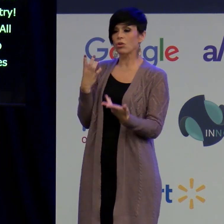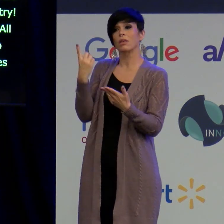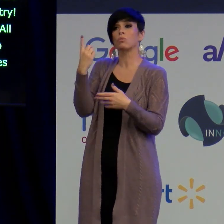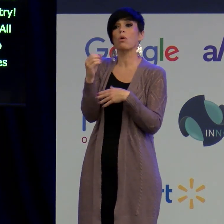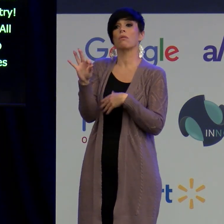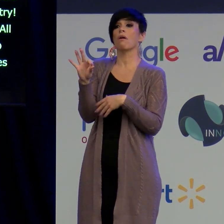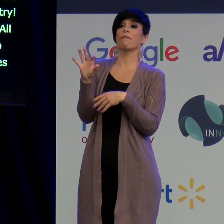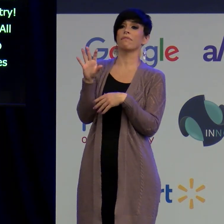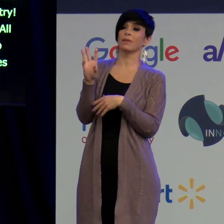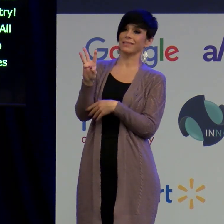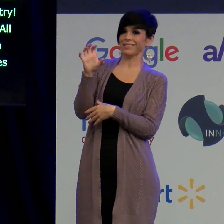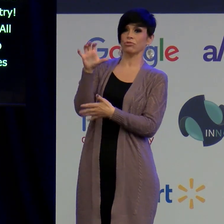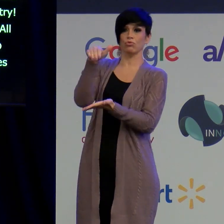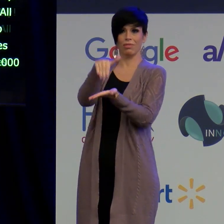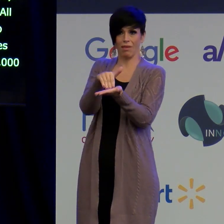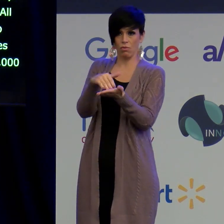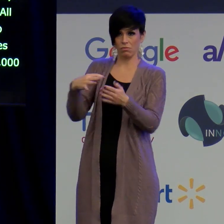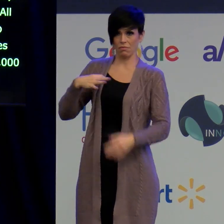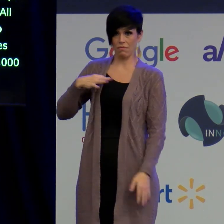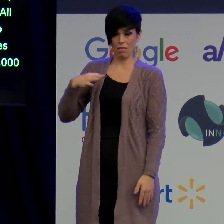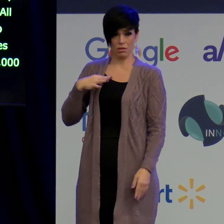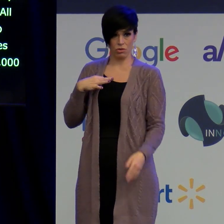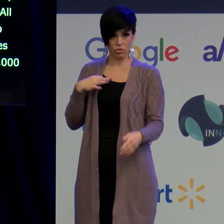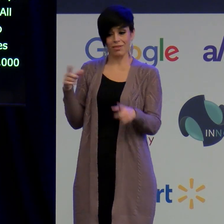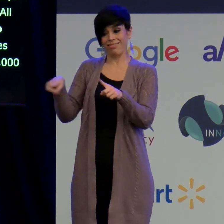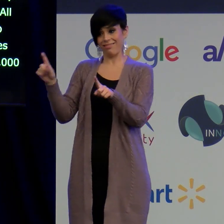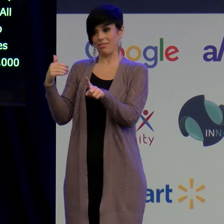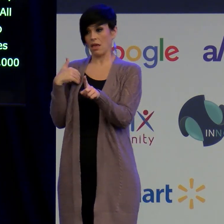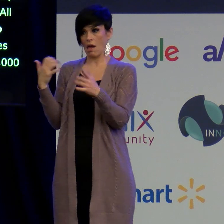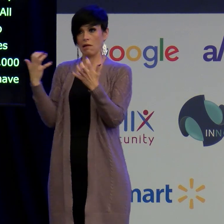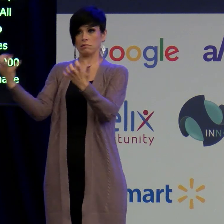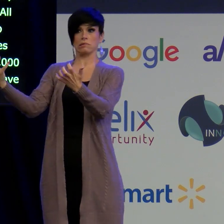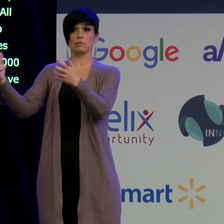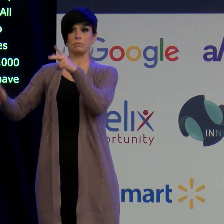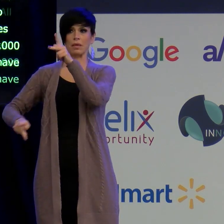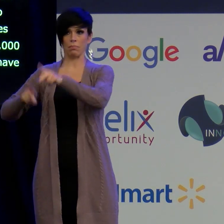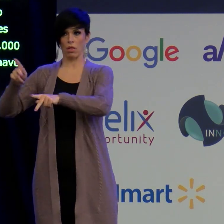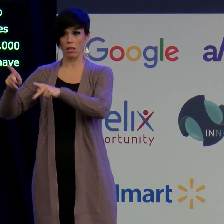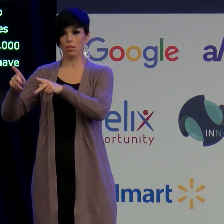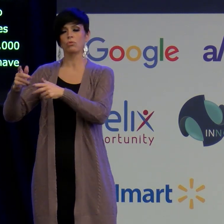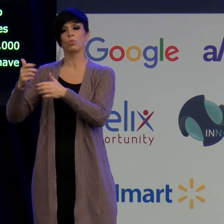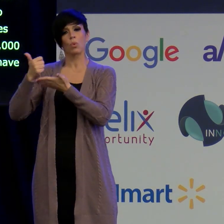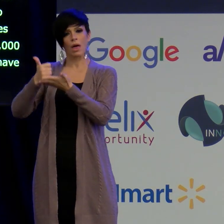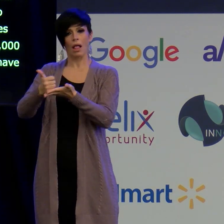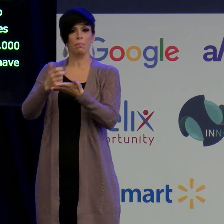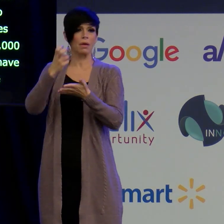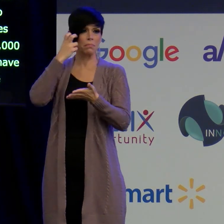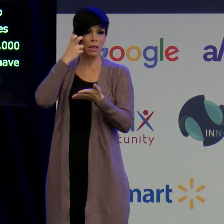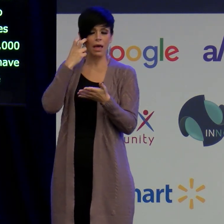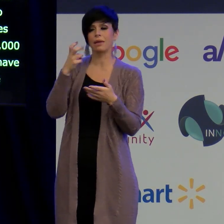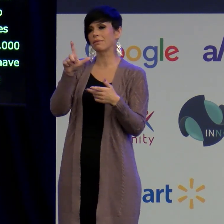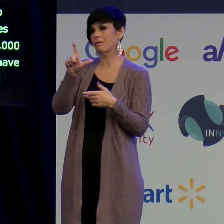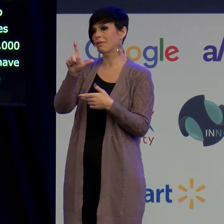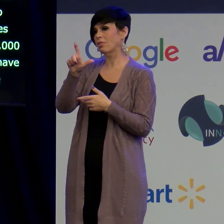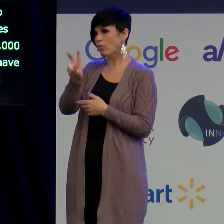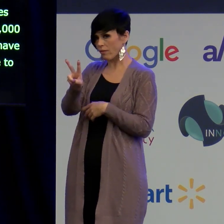600,000 volunteers that Be My Eyes has that help blind and low vision people to use and to see the